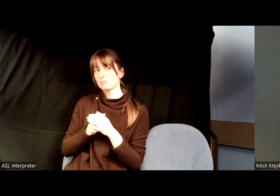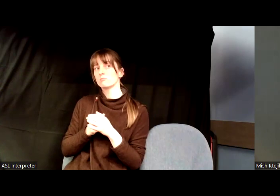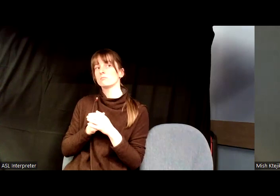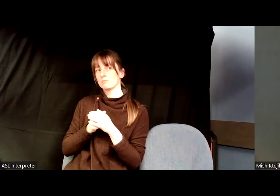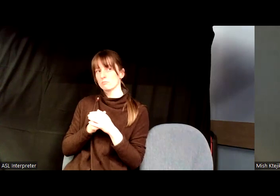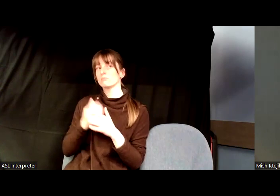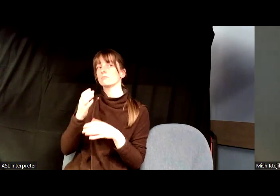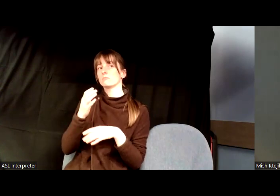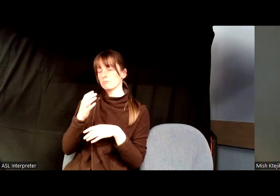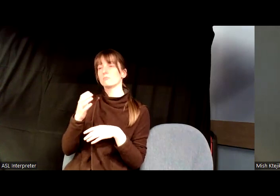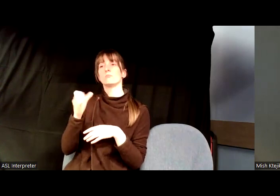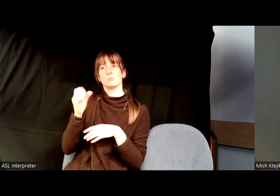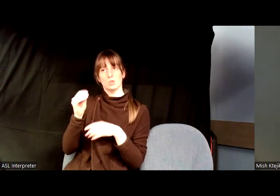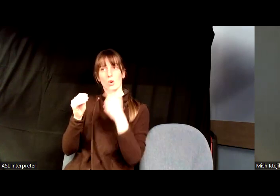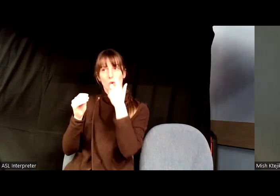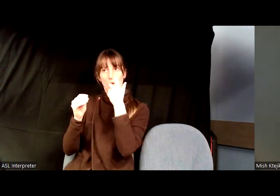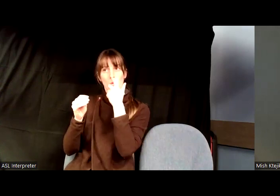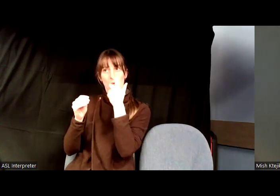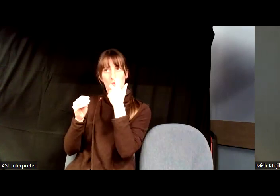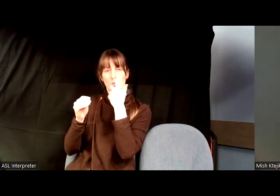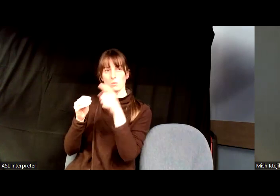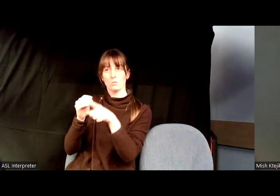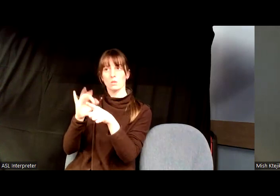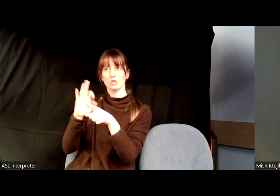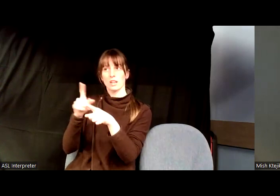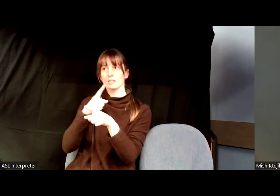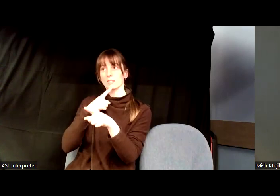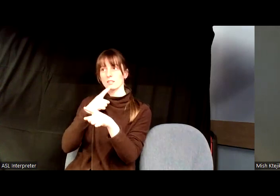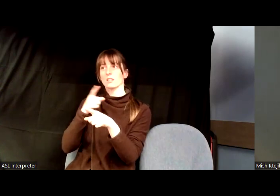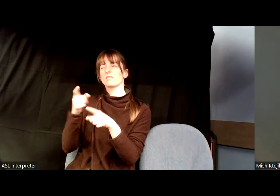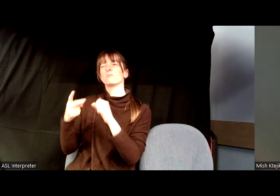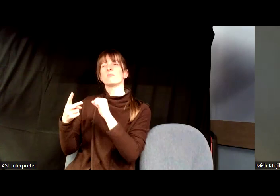language interpreters. So that would be something that